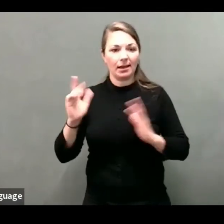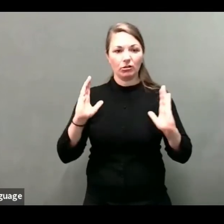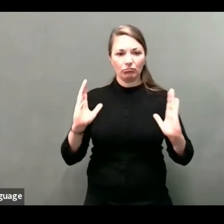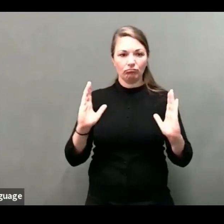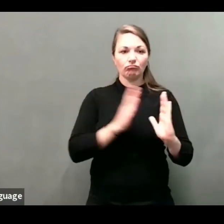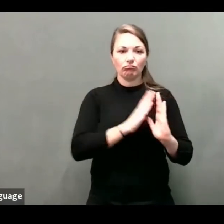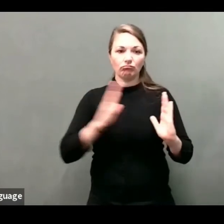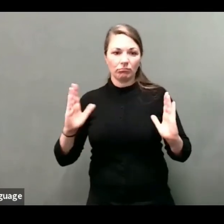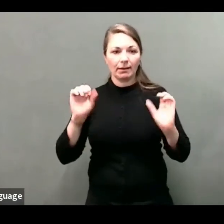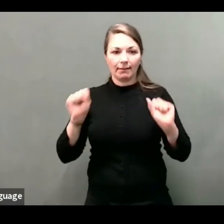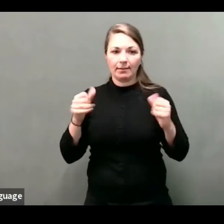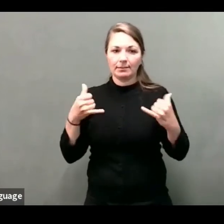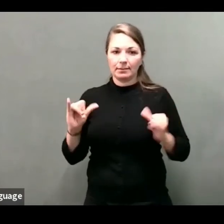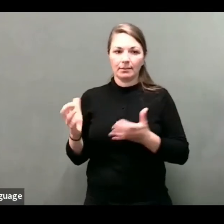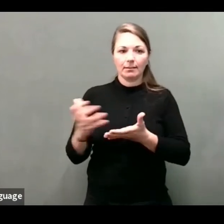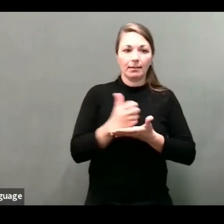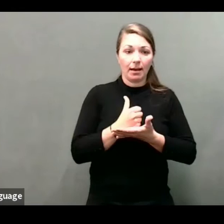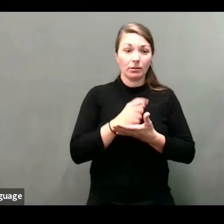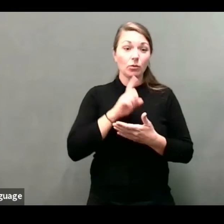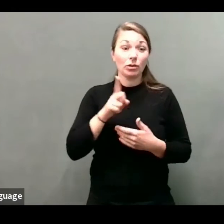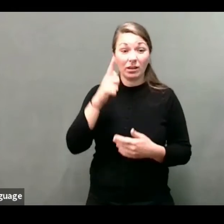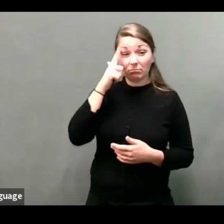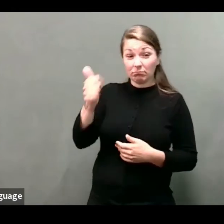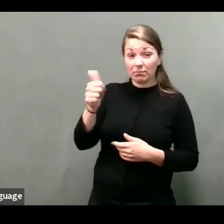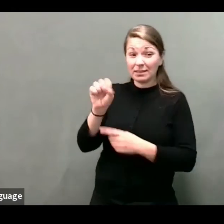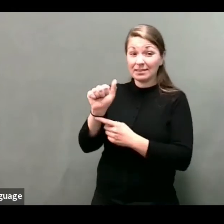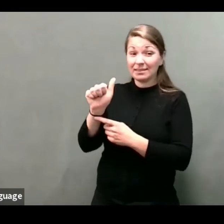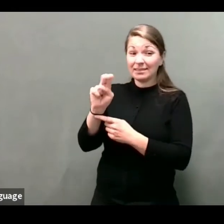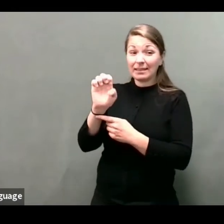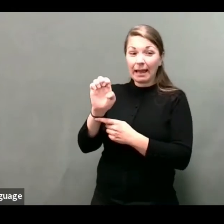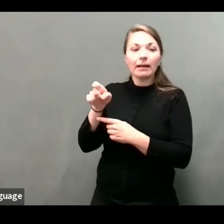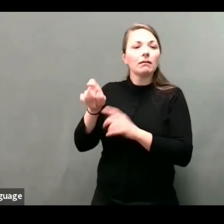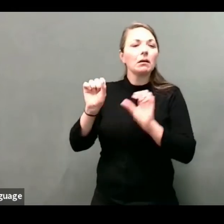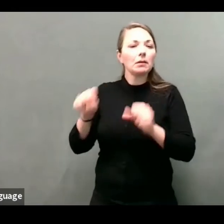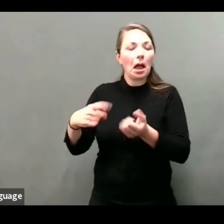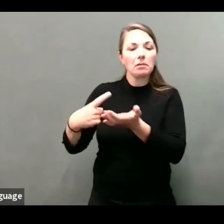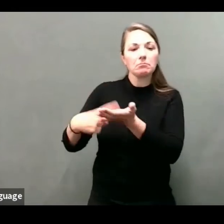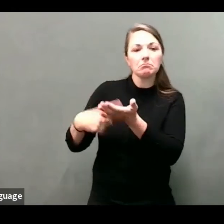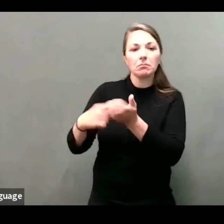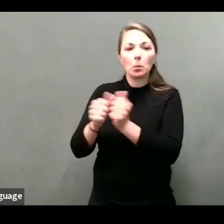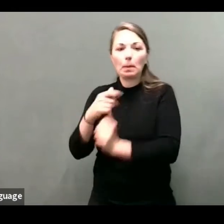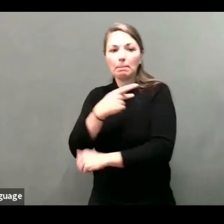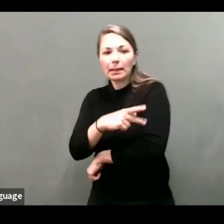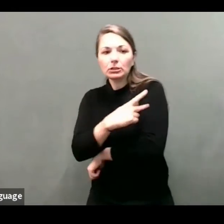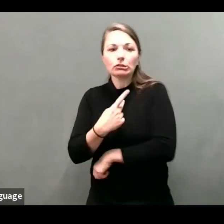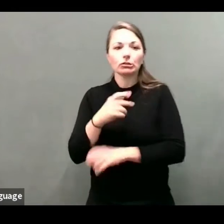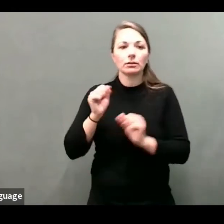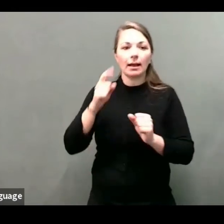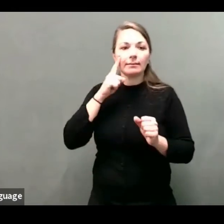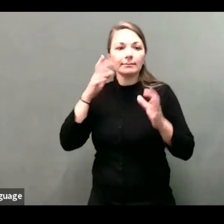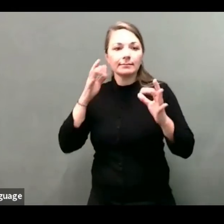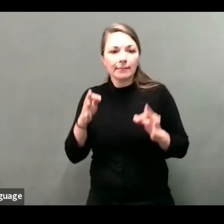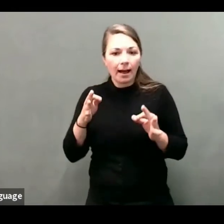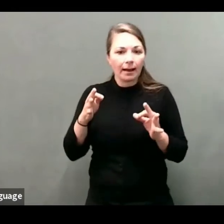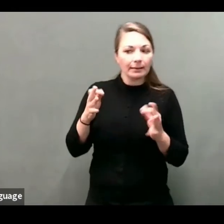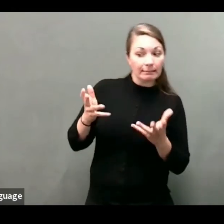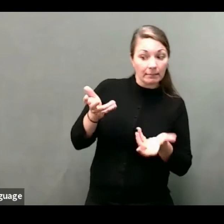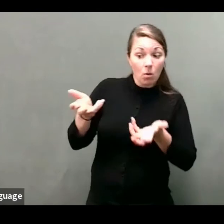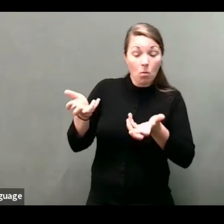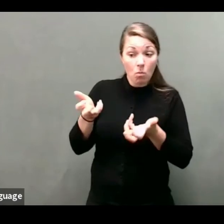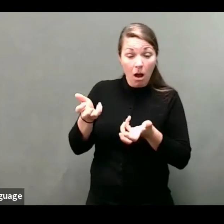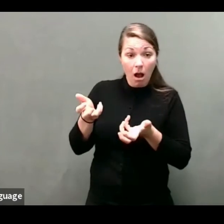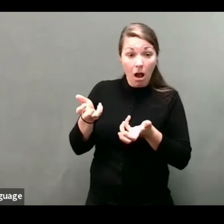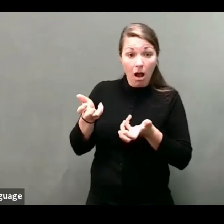it's up to the discretion of the SANE, who can absolutely, talk with the patient and determine that there may be a reason to collect